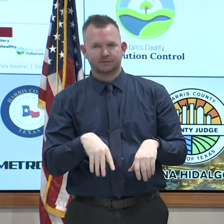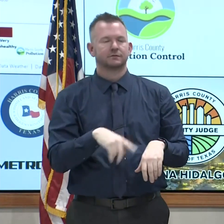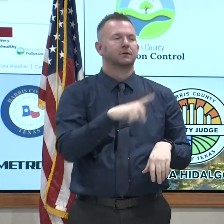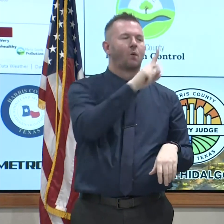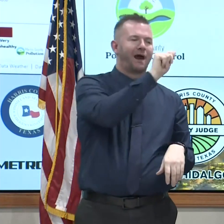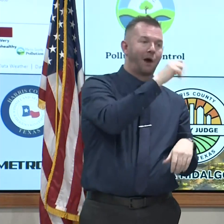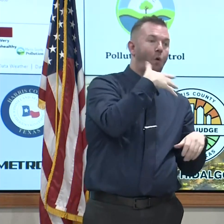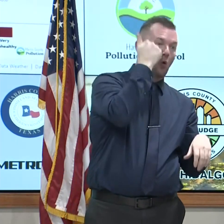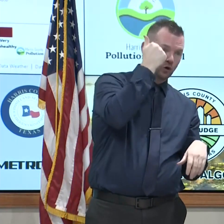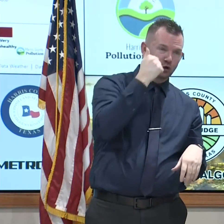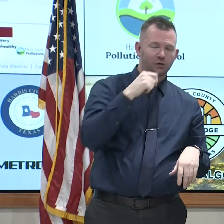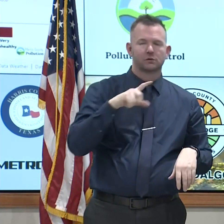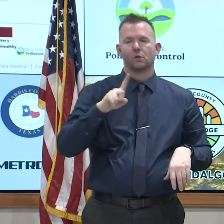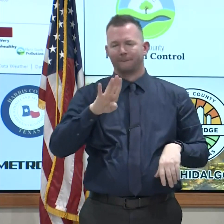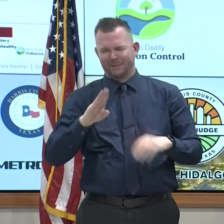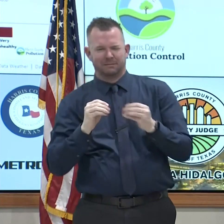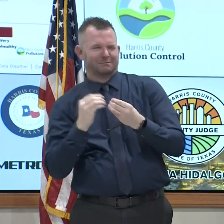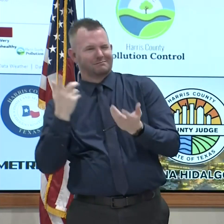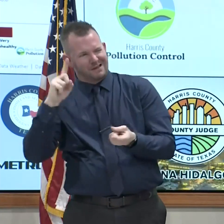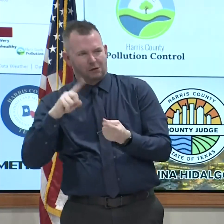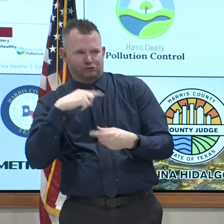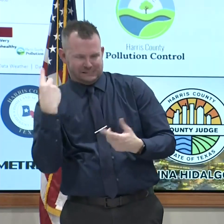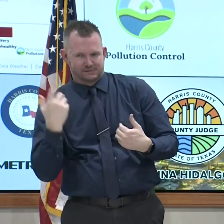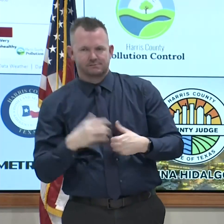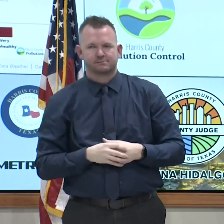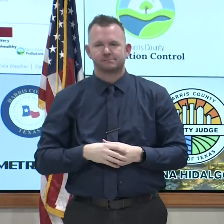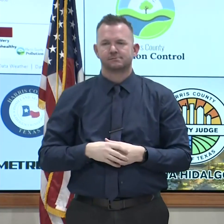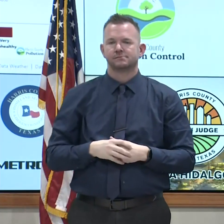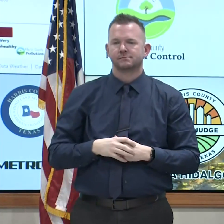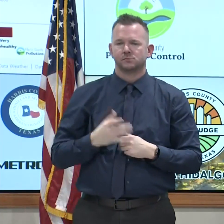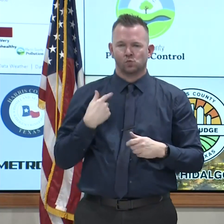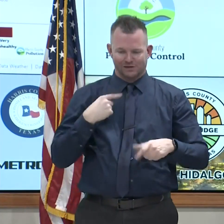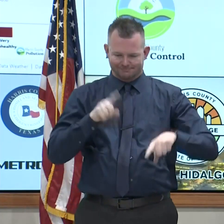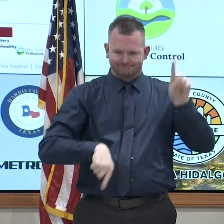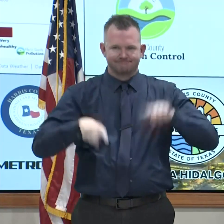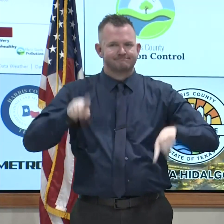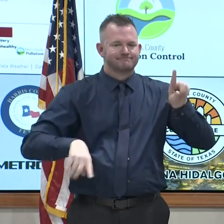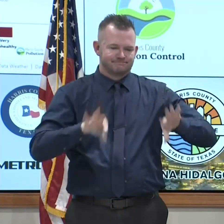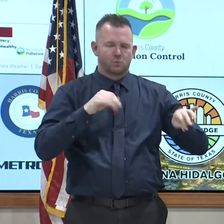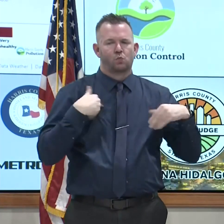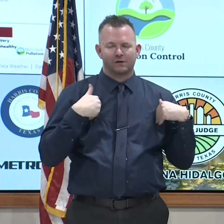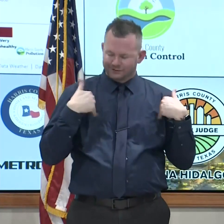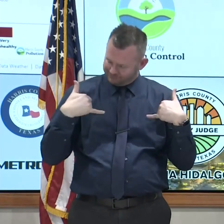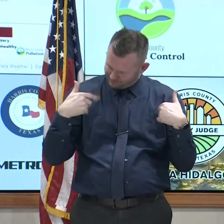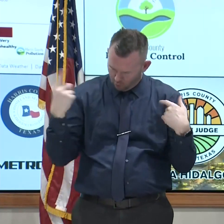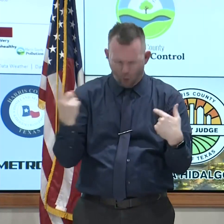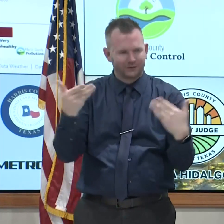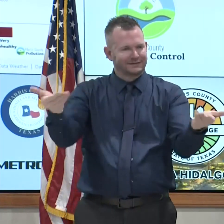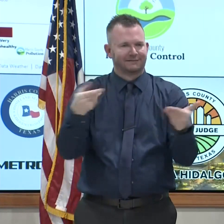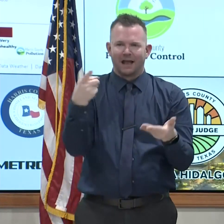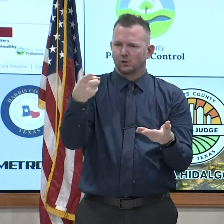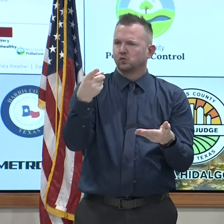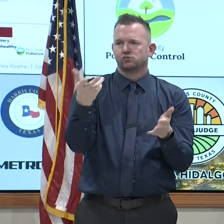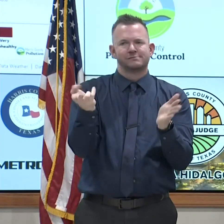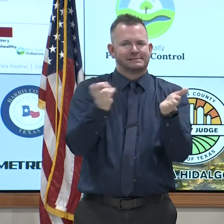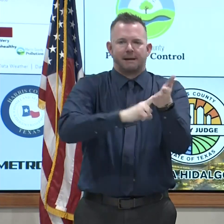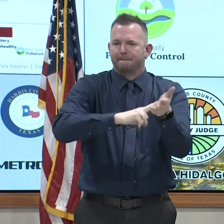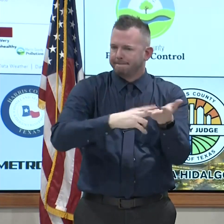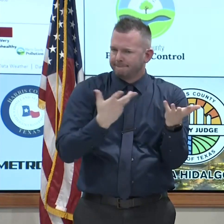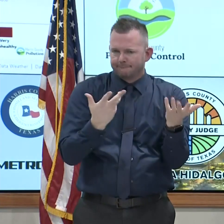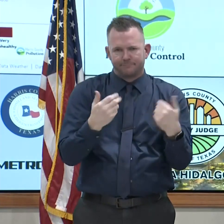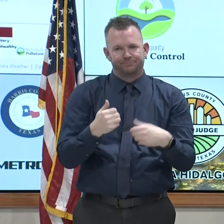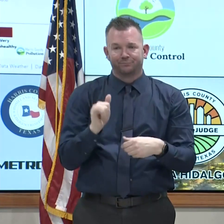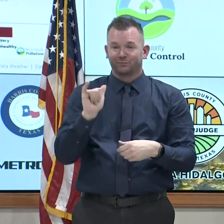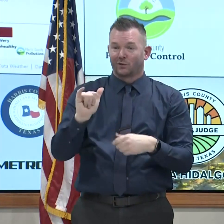So I invite folks to go on and apply. I know the first day the website was in and out, as is expected with these websites,